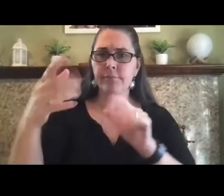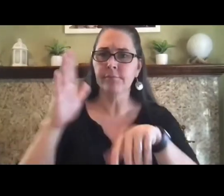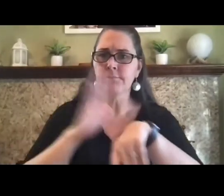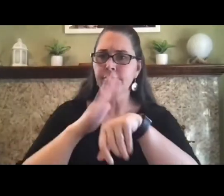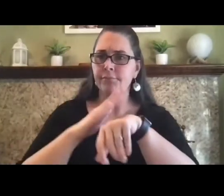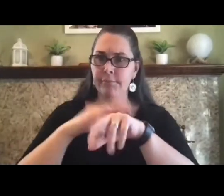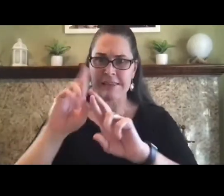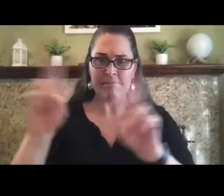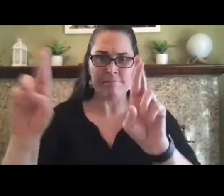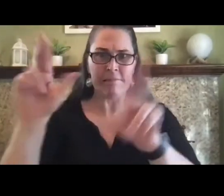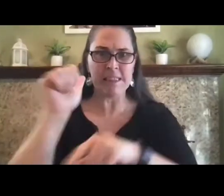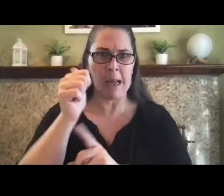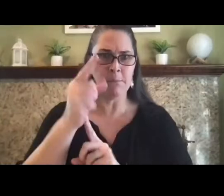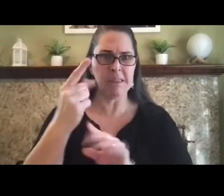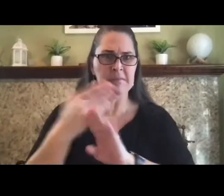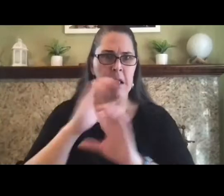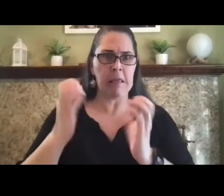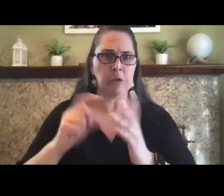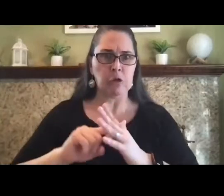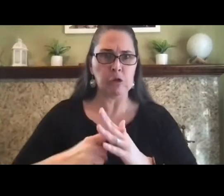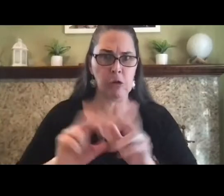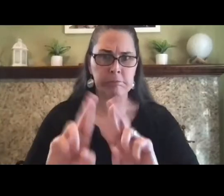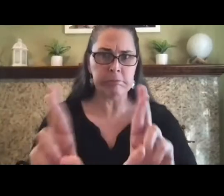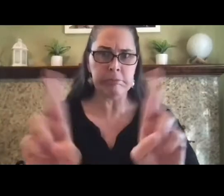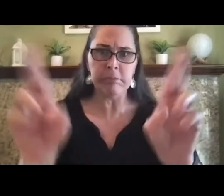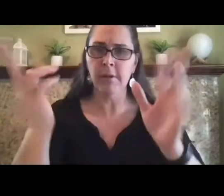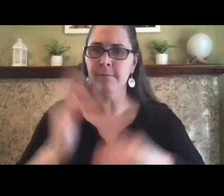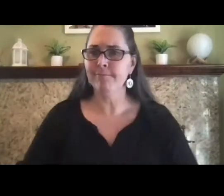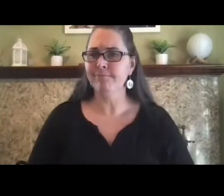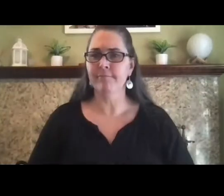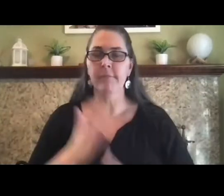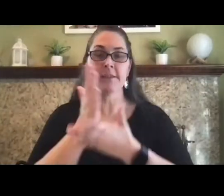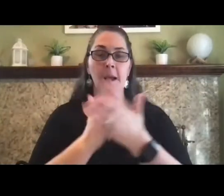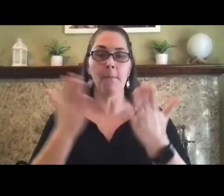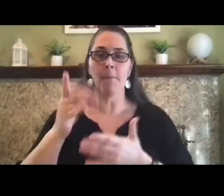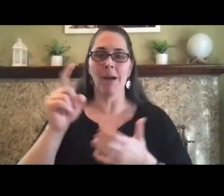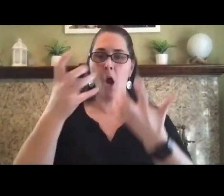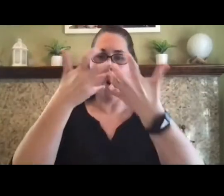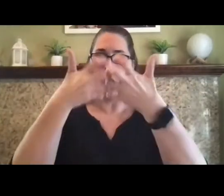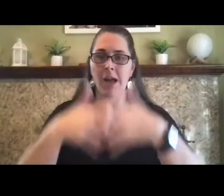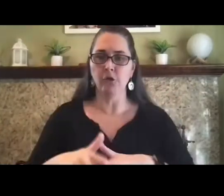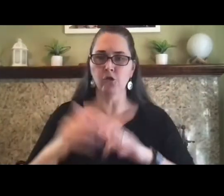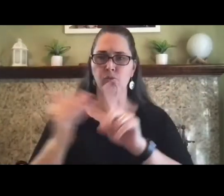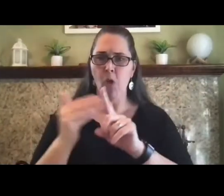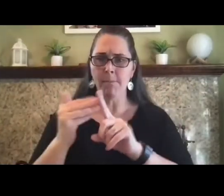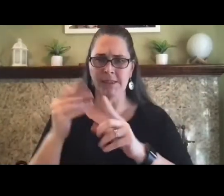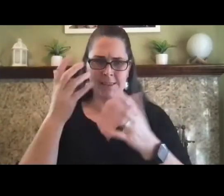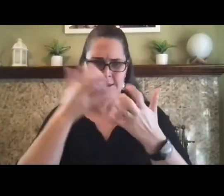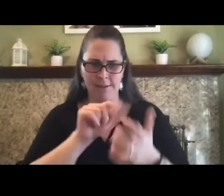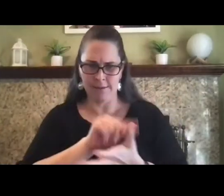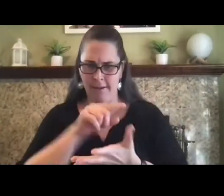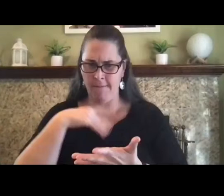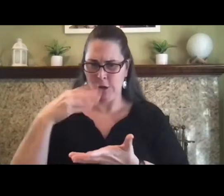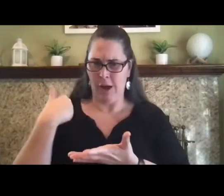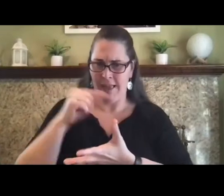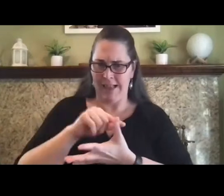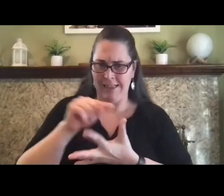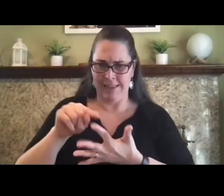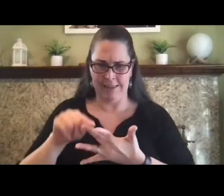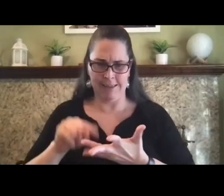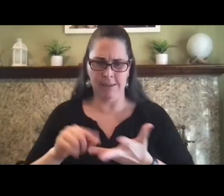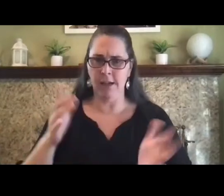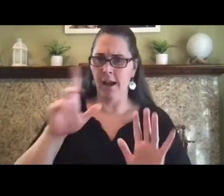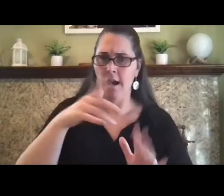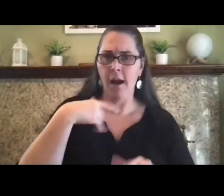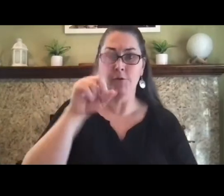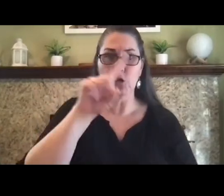class schedule or setting an alarm alerting them that they have 10 minutes until class starts. Some may need organization prompts